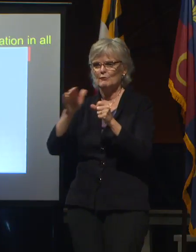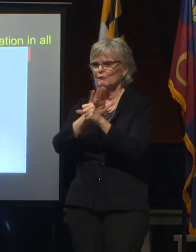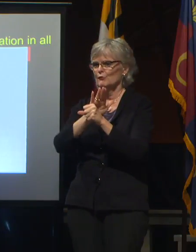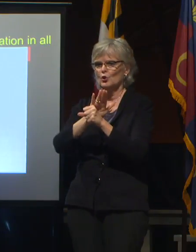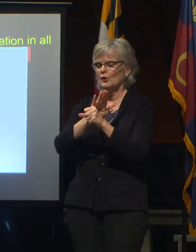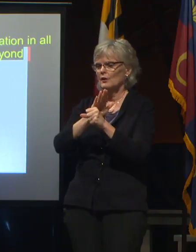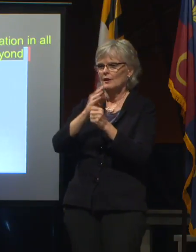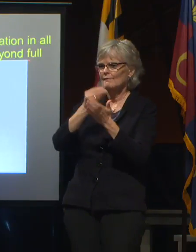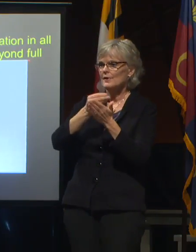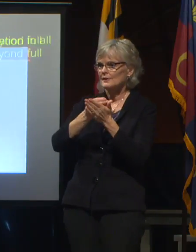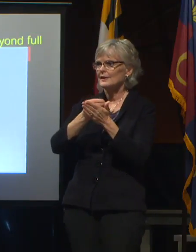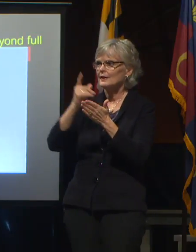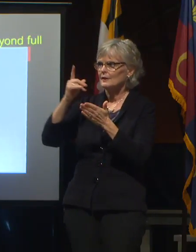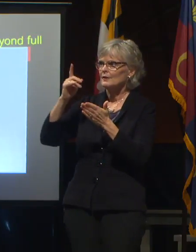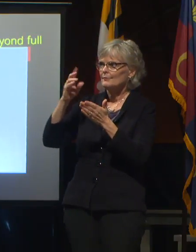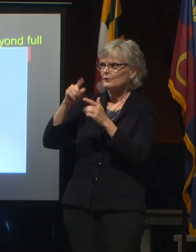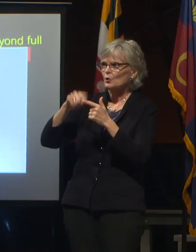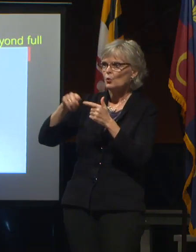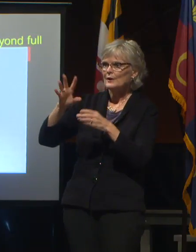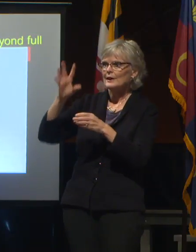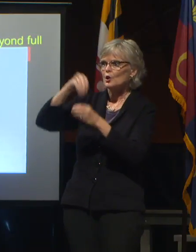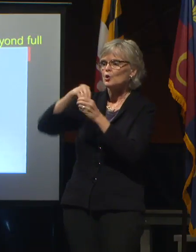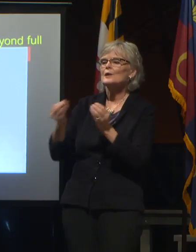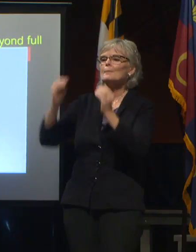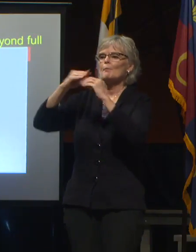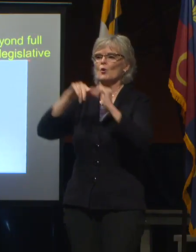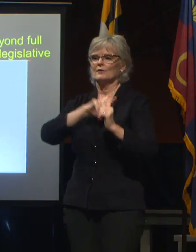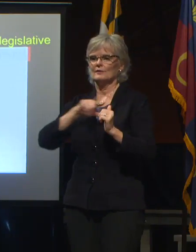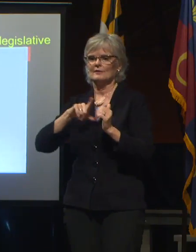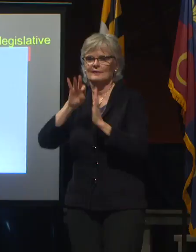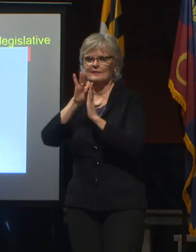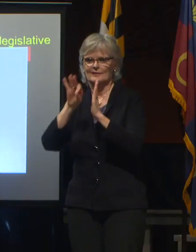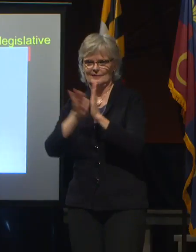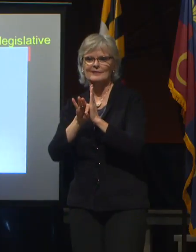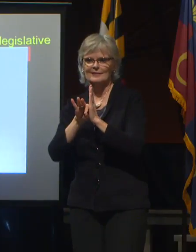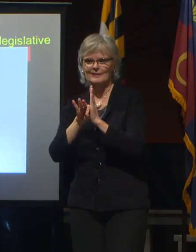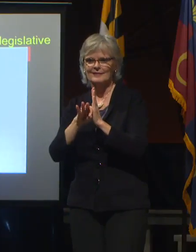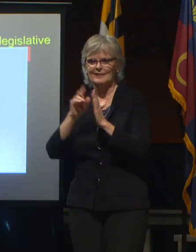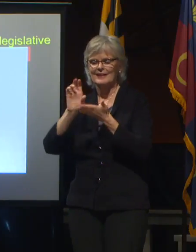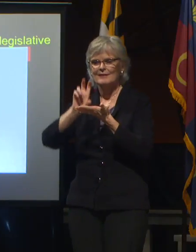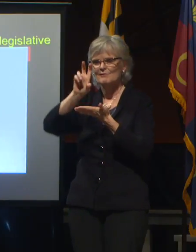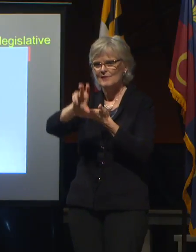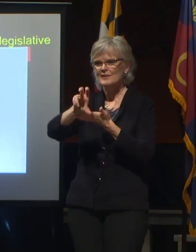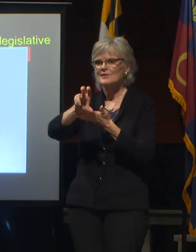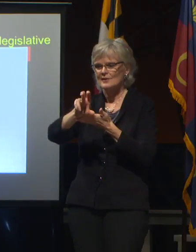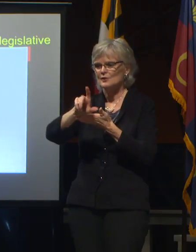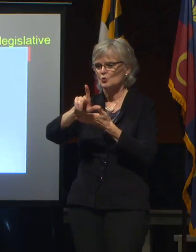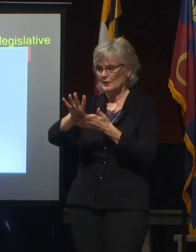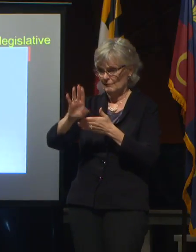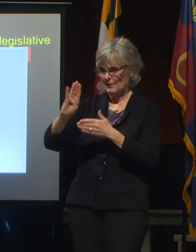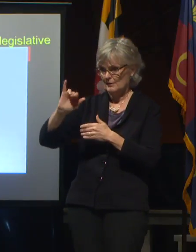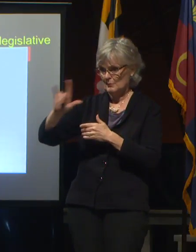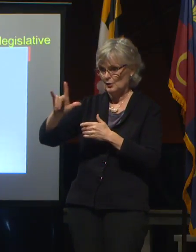by including more than the legislative formulas called for, investing $25 billion in K-12